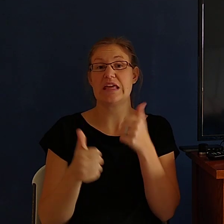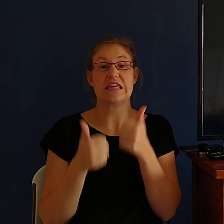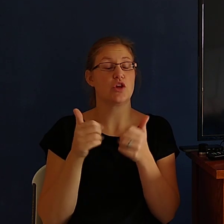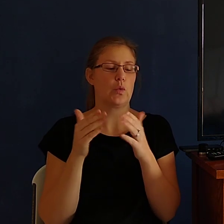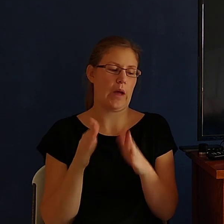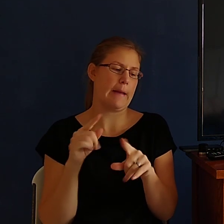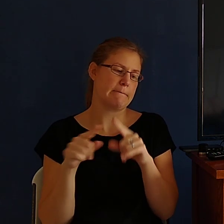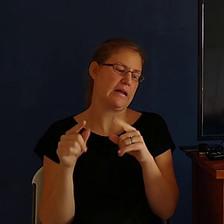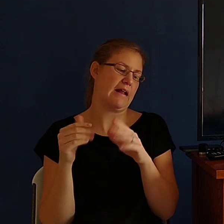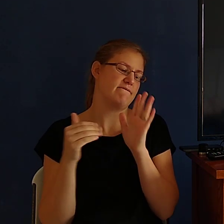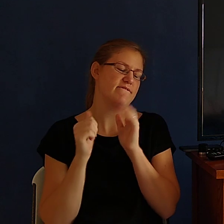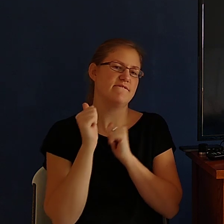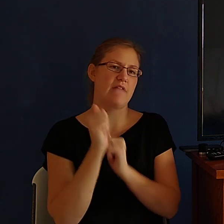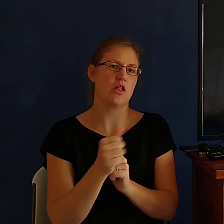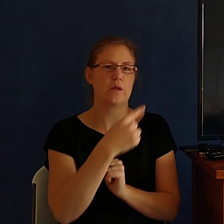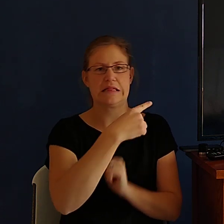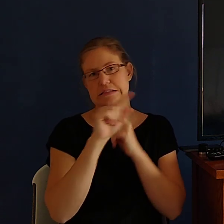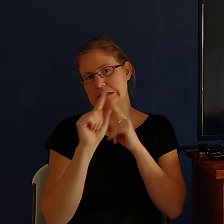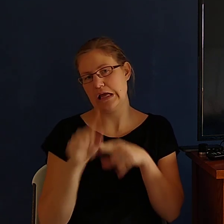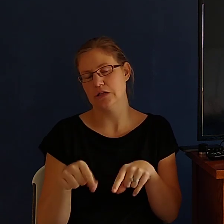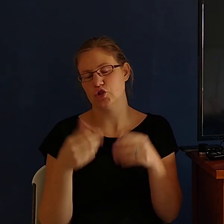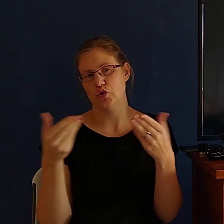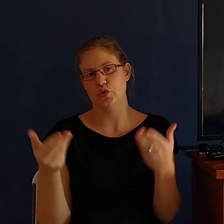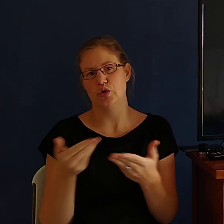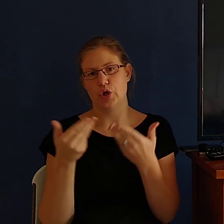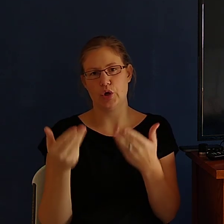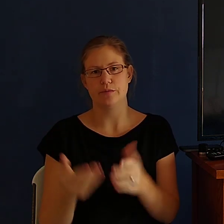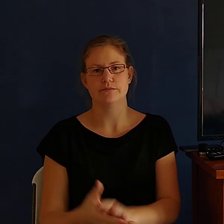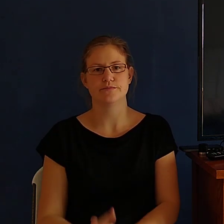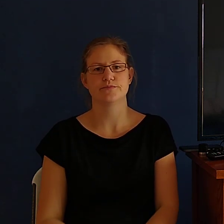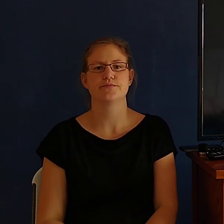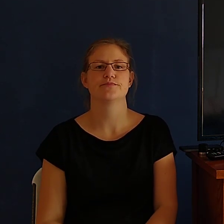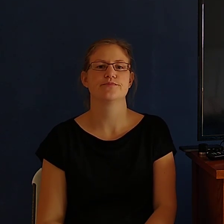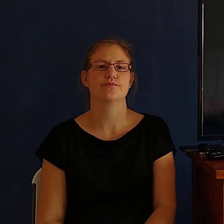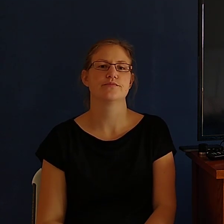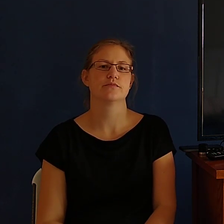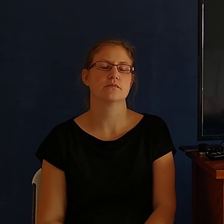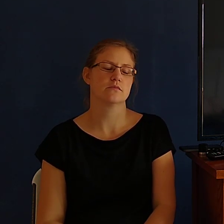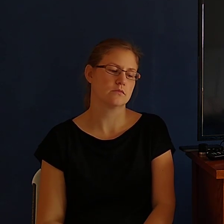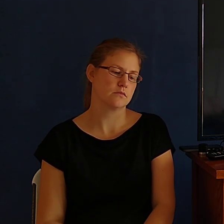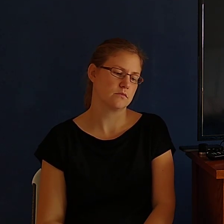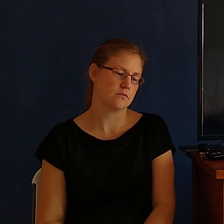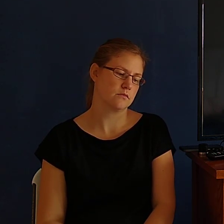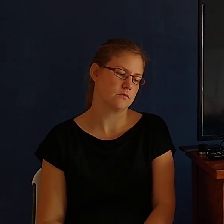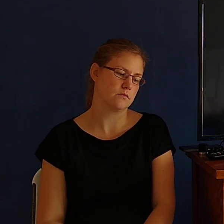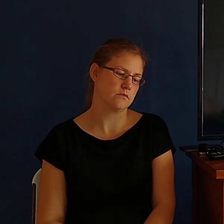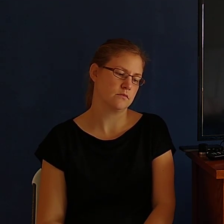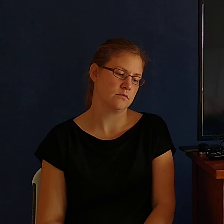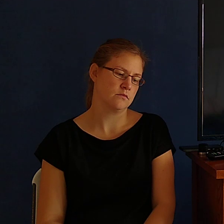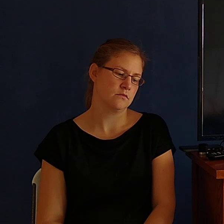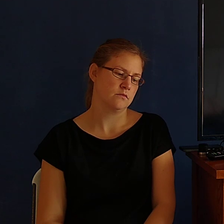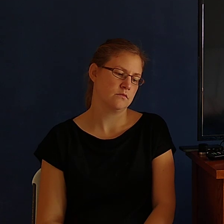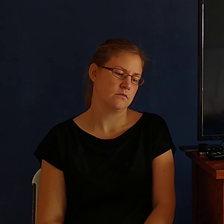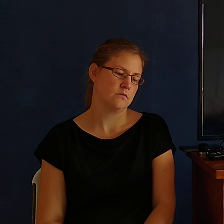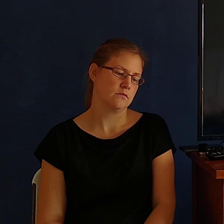following the solution that is provided here. H, so